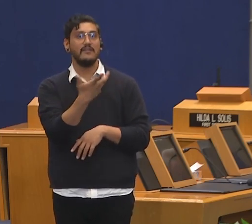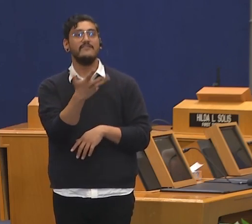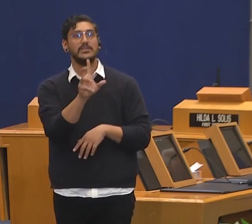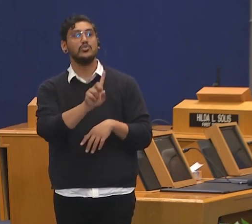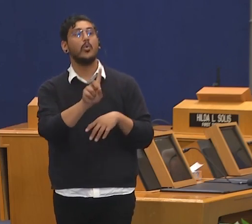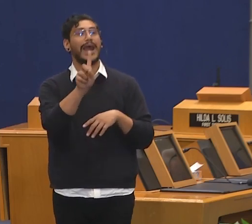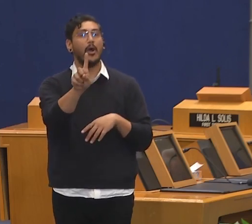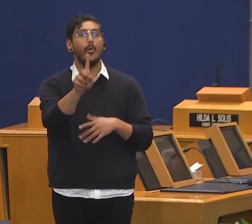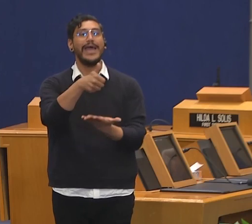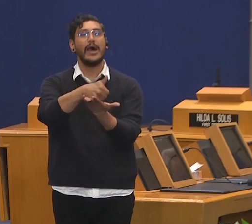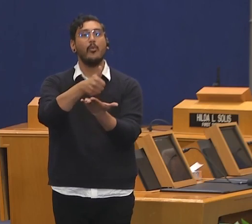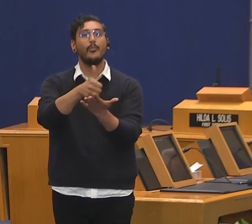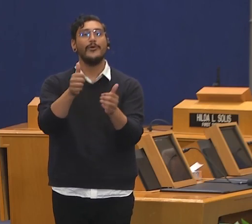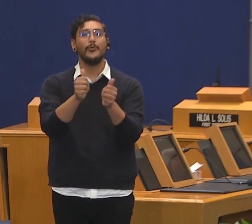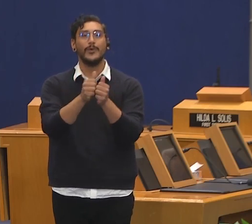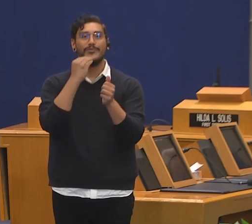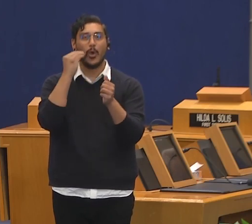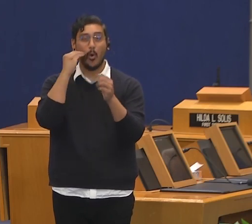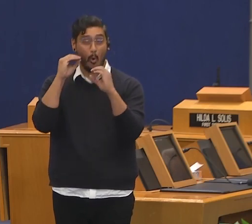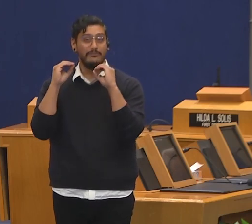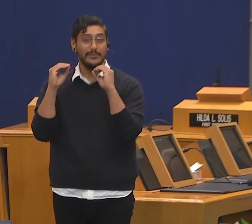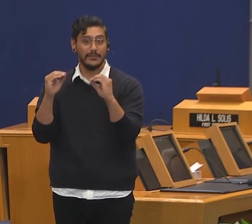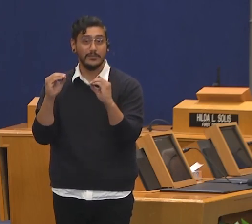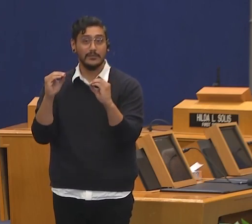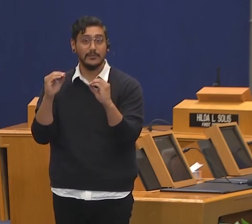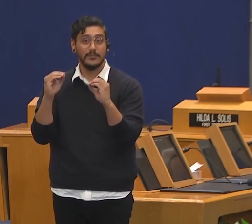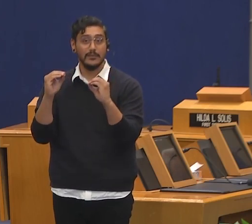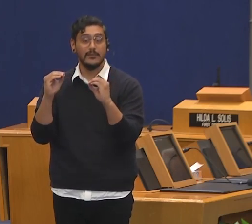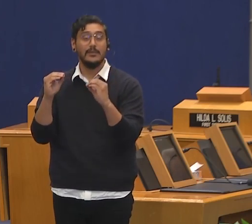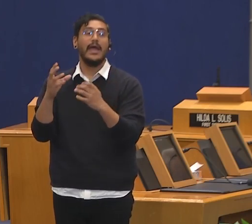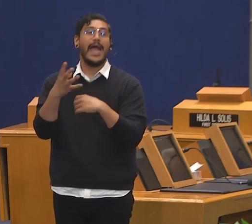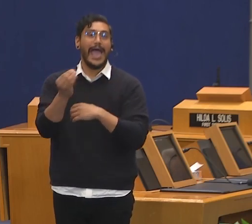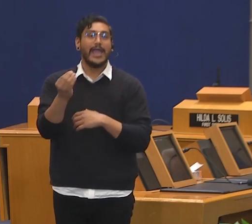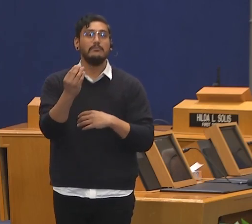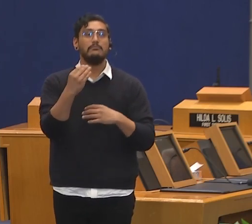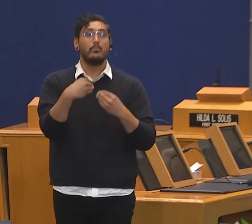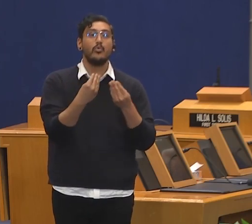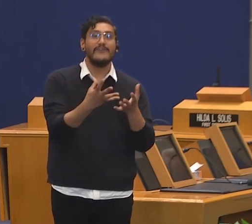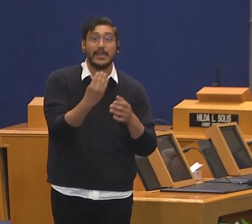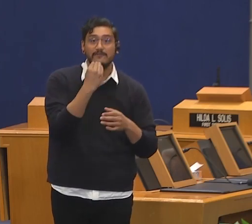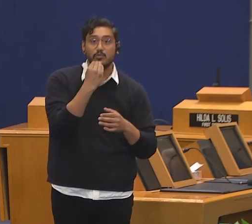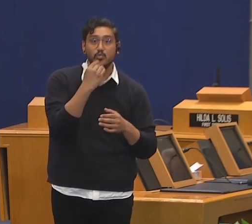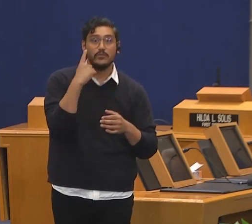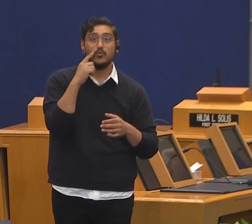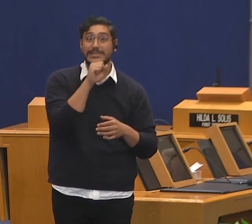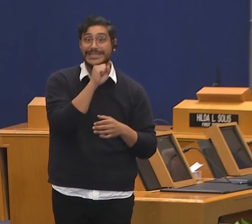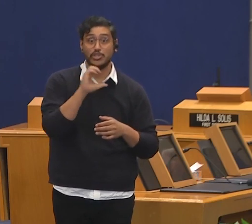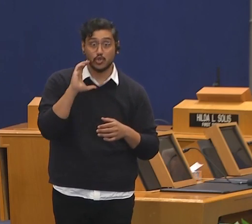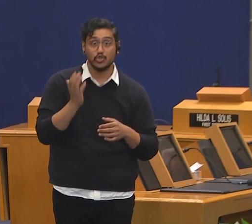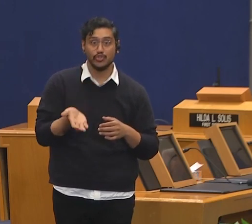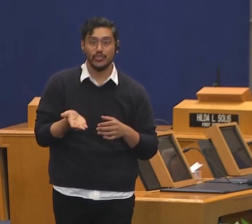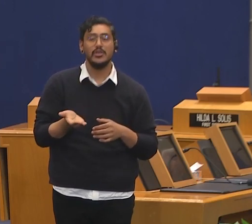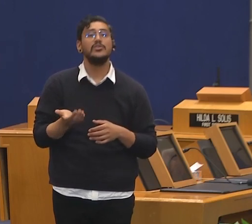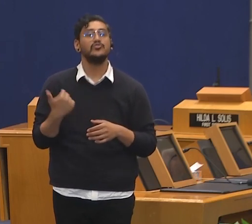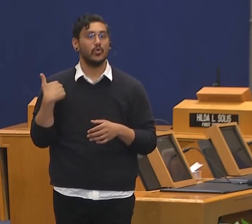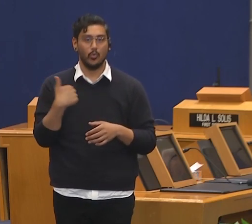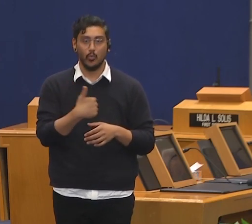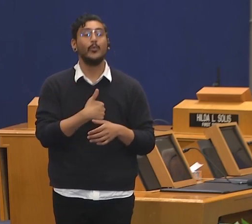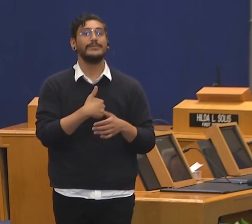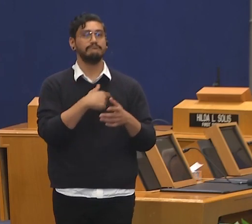helping with our homeless relocation, as well as providing food for seniors. So we have